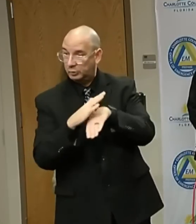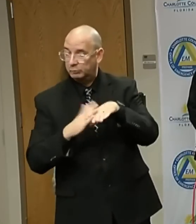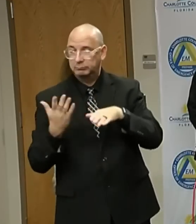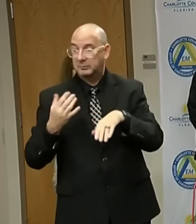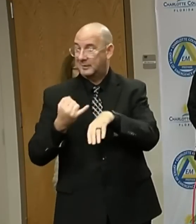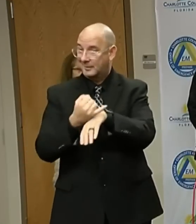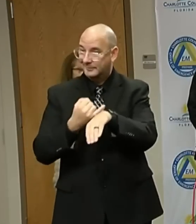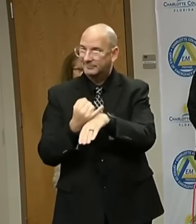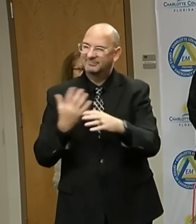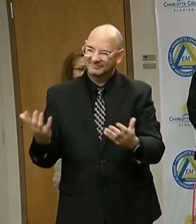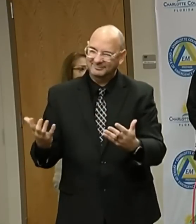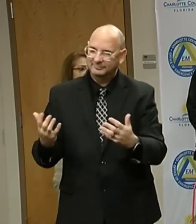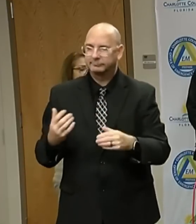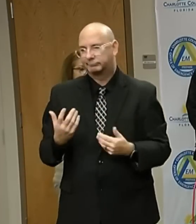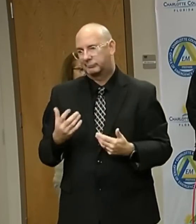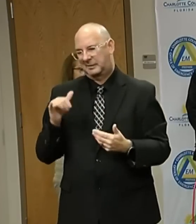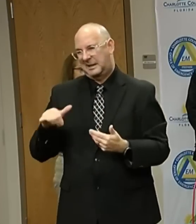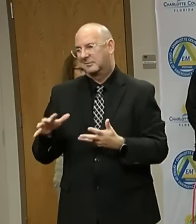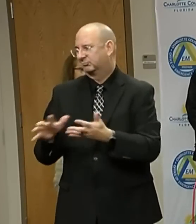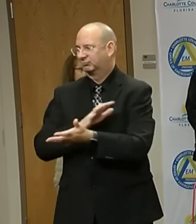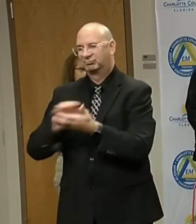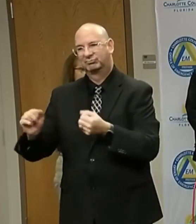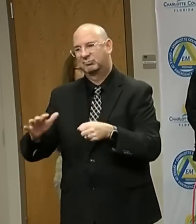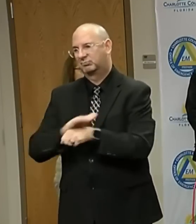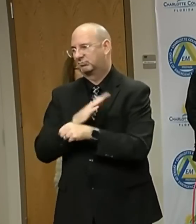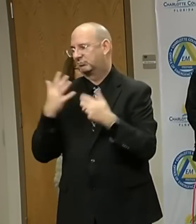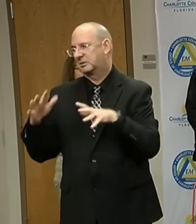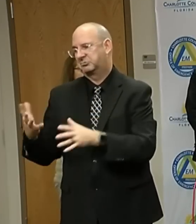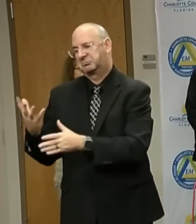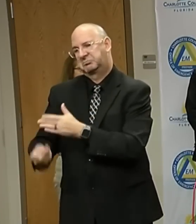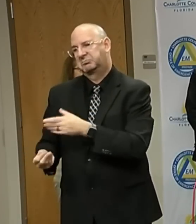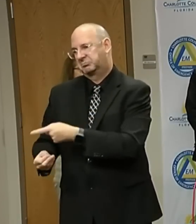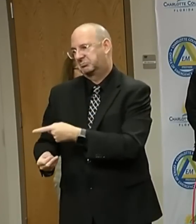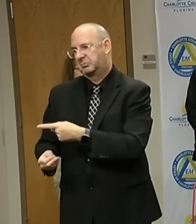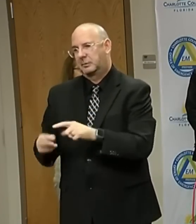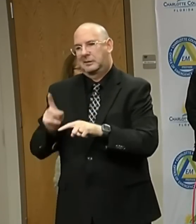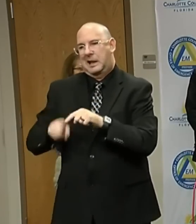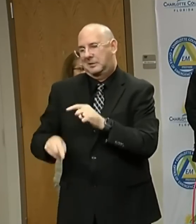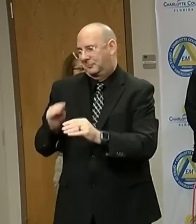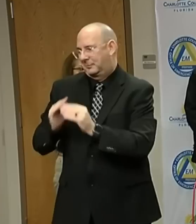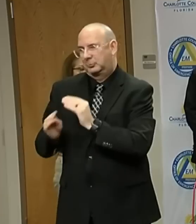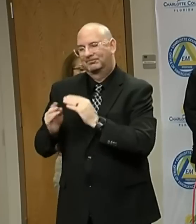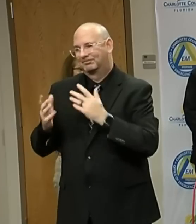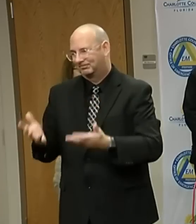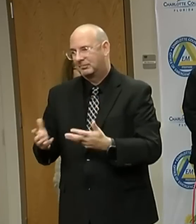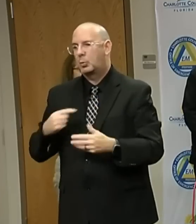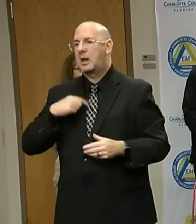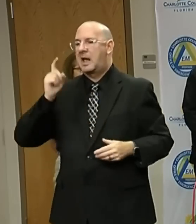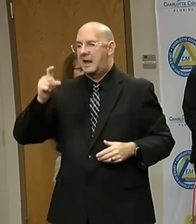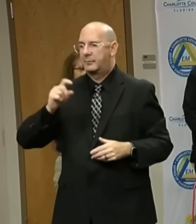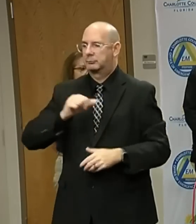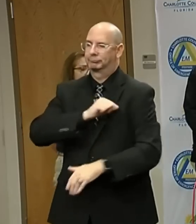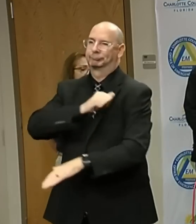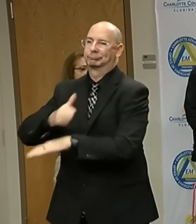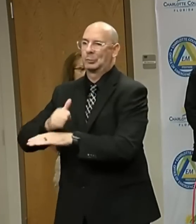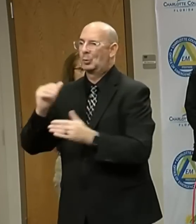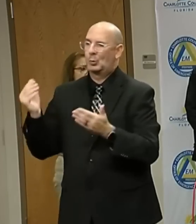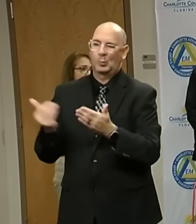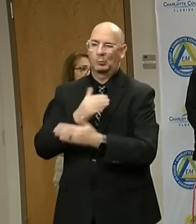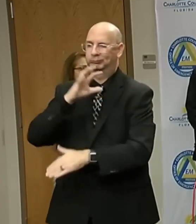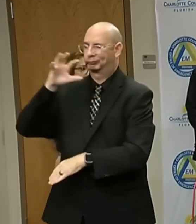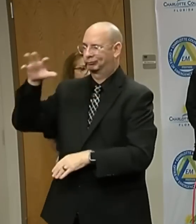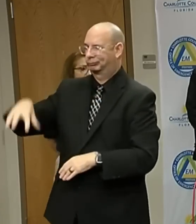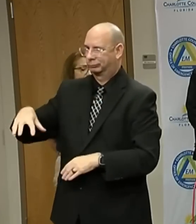require rebuilding. There are some destructive areas that simply cannot be repaired, and they'll have to be rebuilt. Unfortunately, there are also homes and